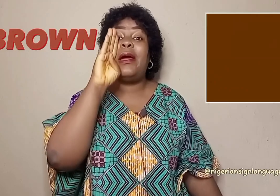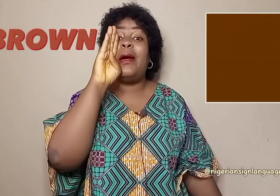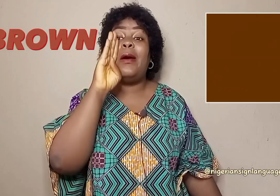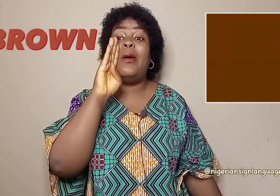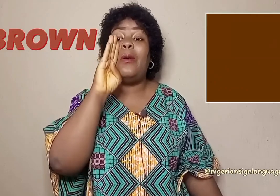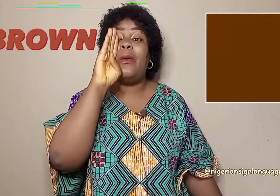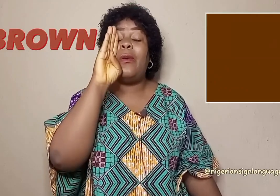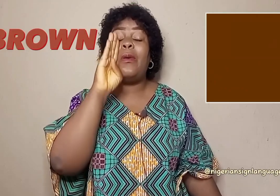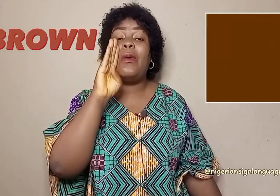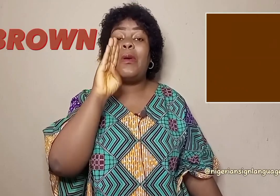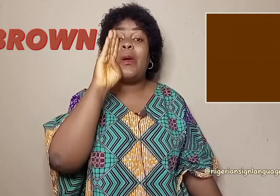brown,